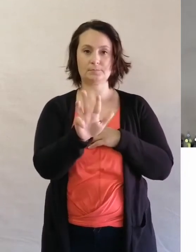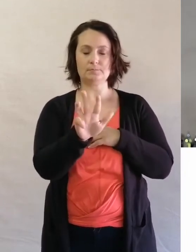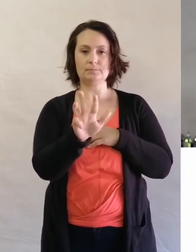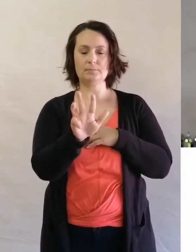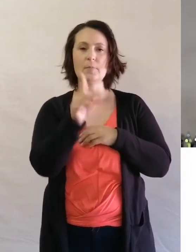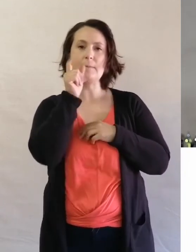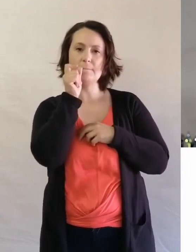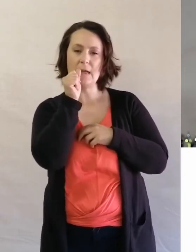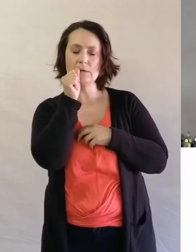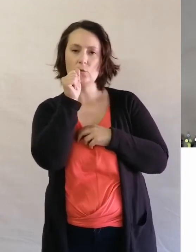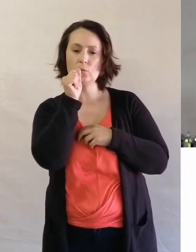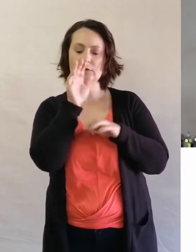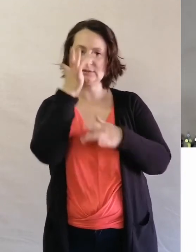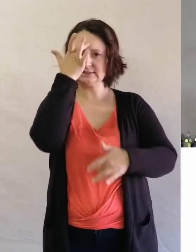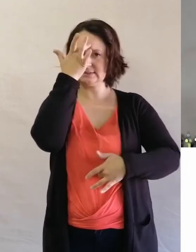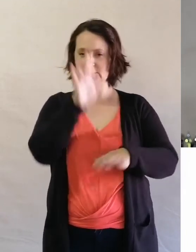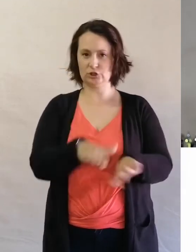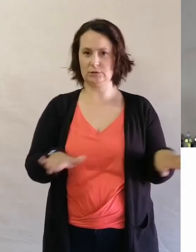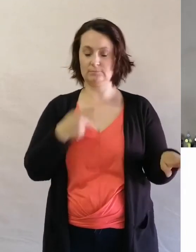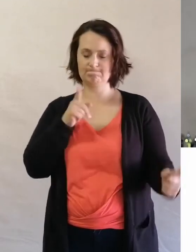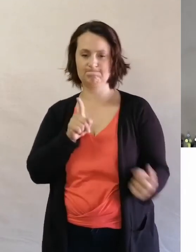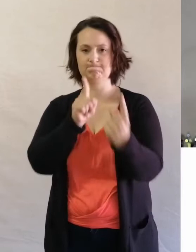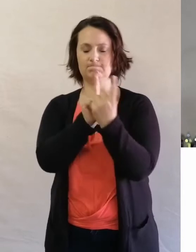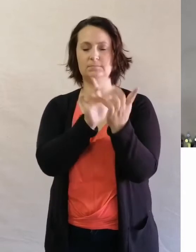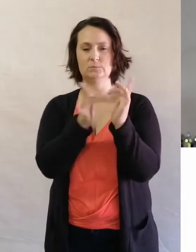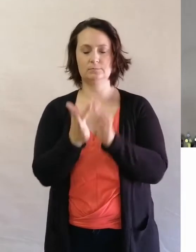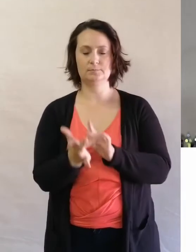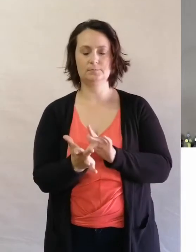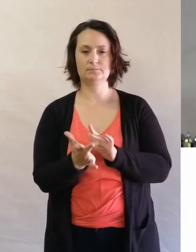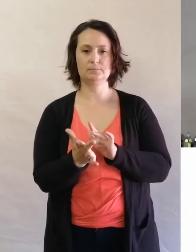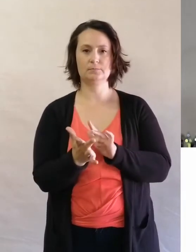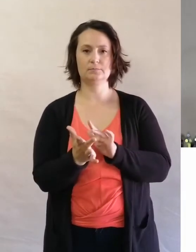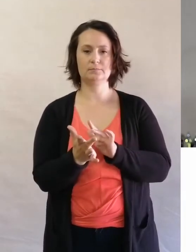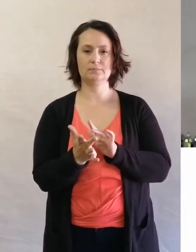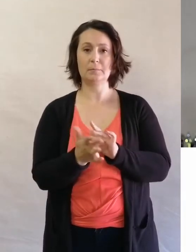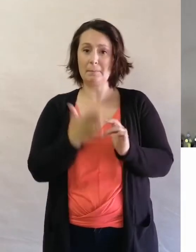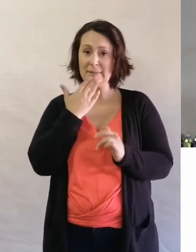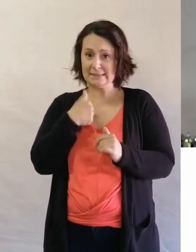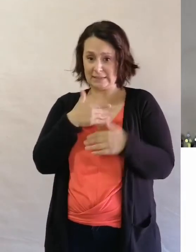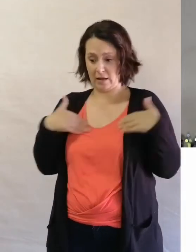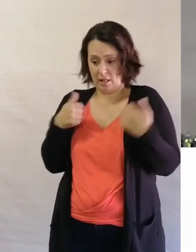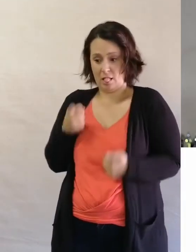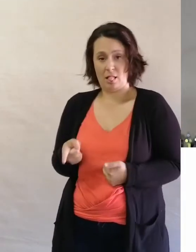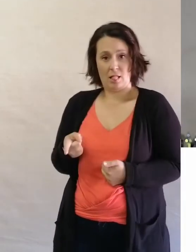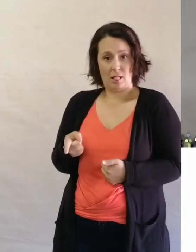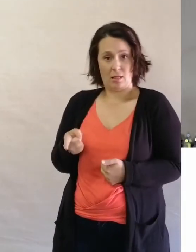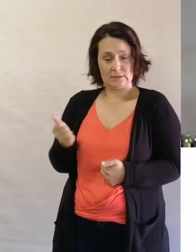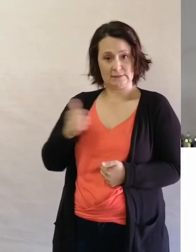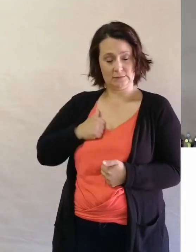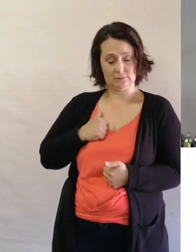sick child comes to Jesus and he says, you know, can you heal my boy?